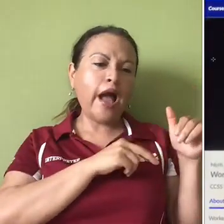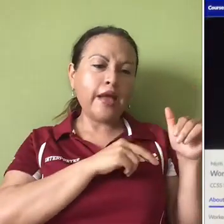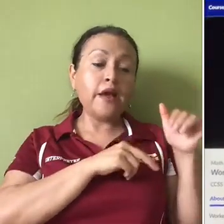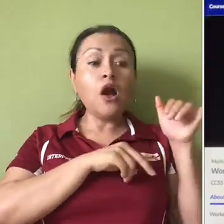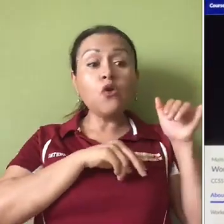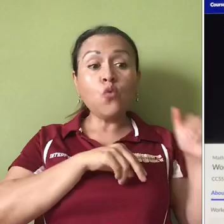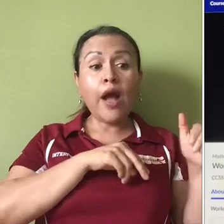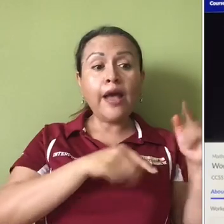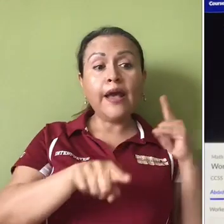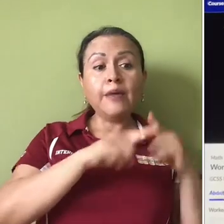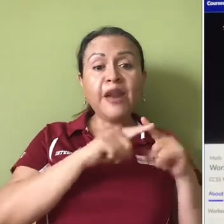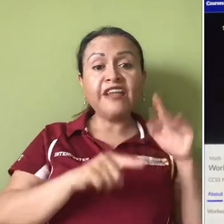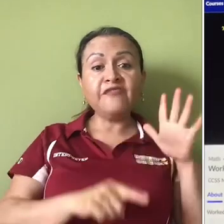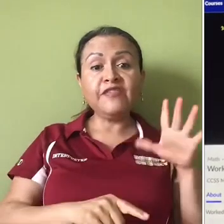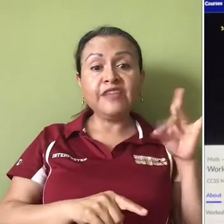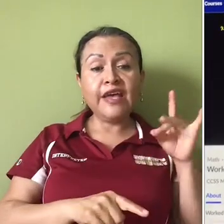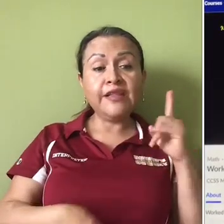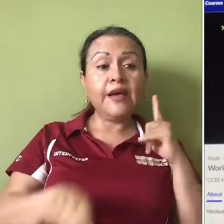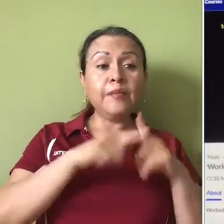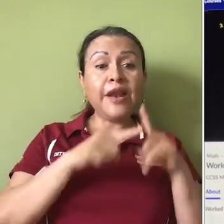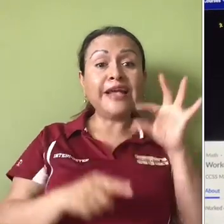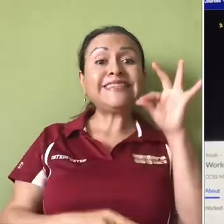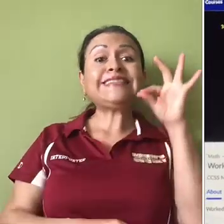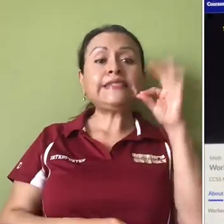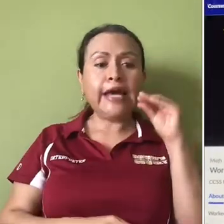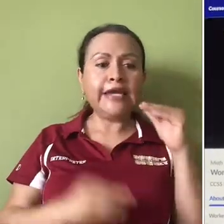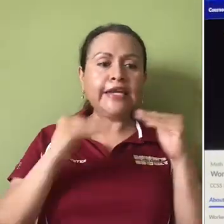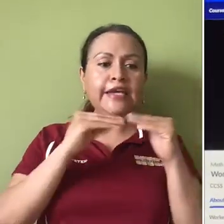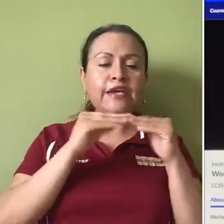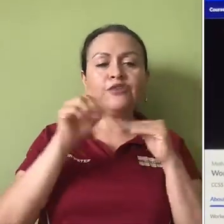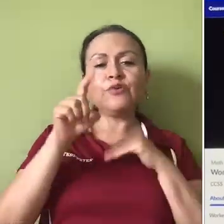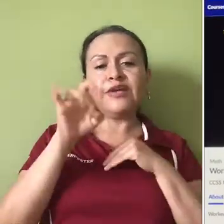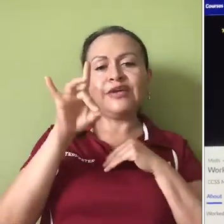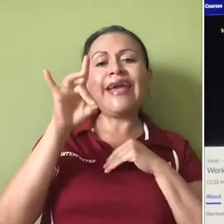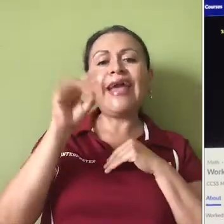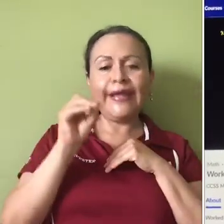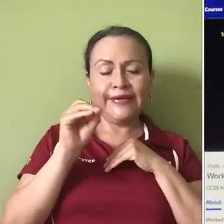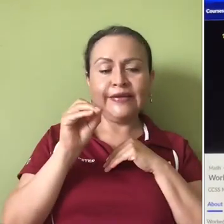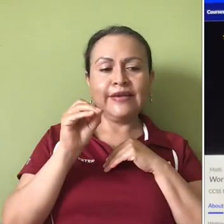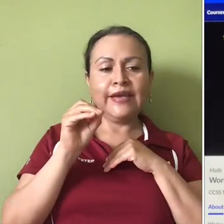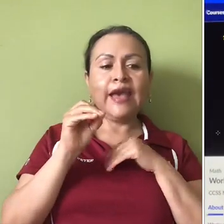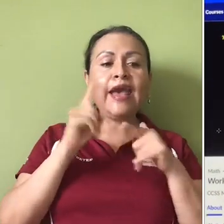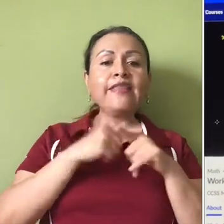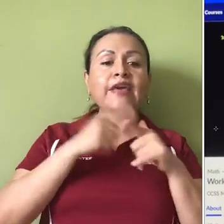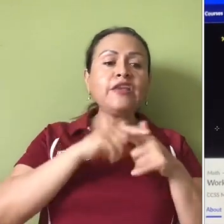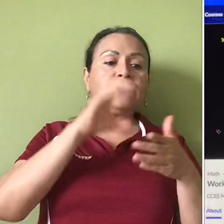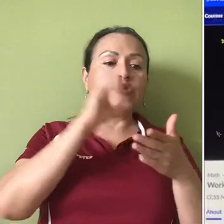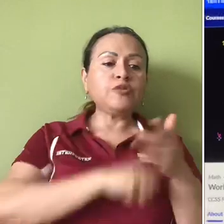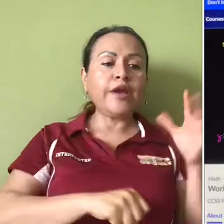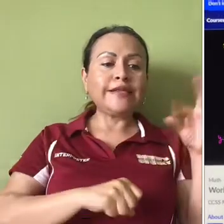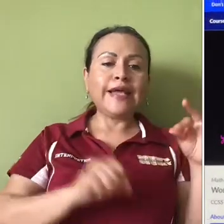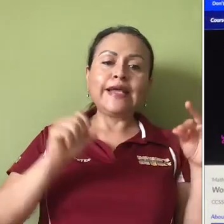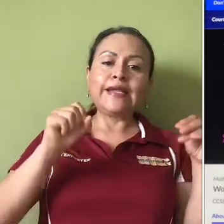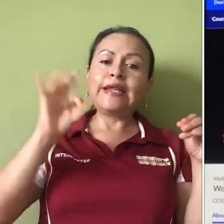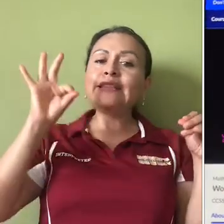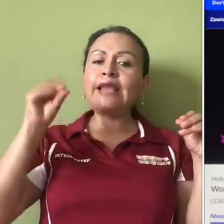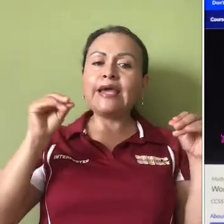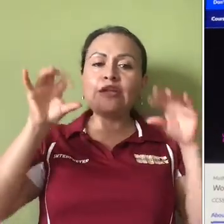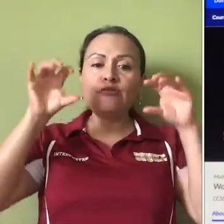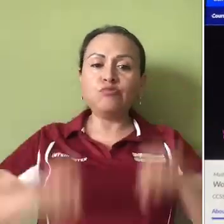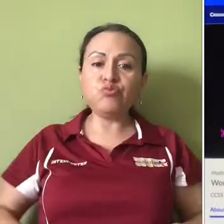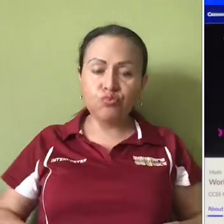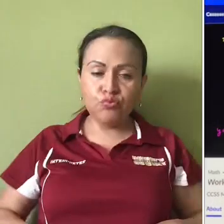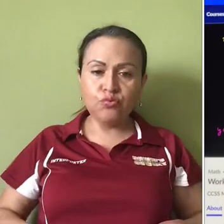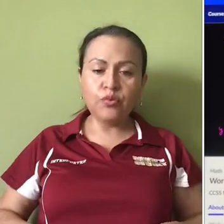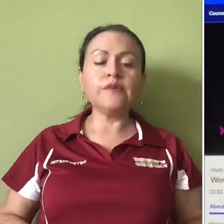y plus 58 plus 90 is equal to 180. You can subtract 90 from both sides.